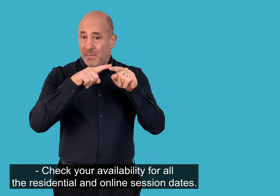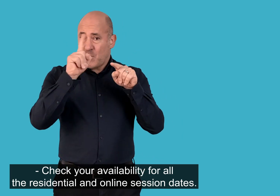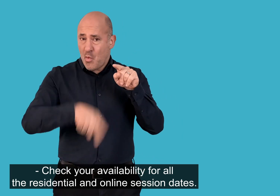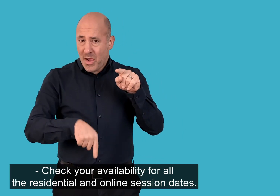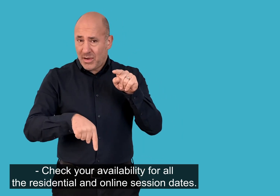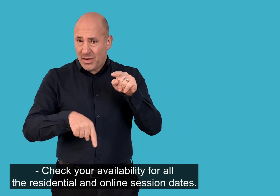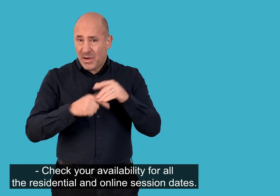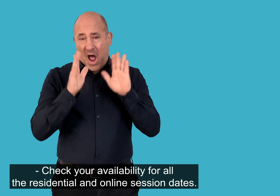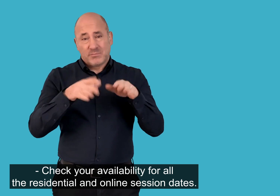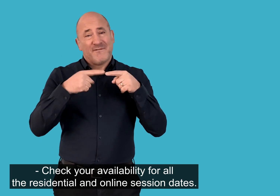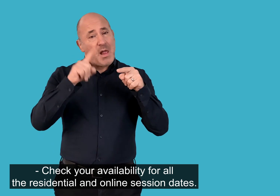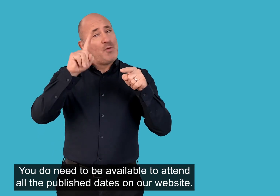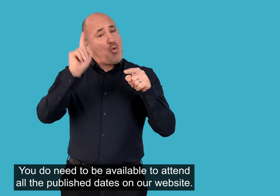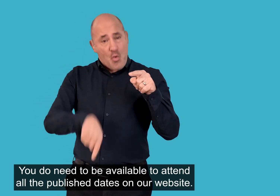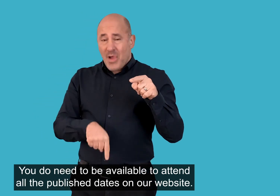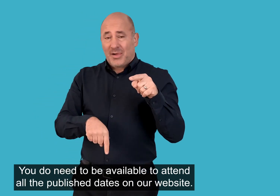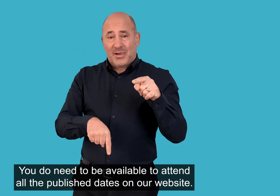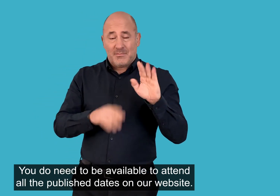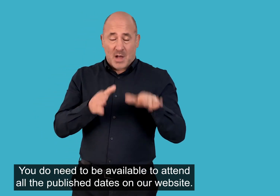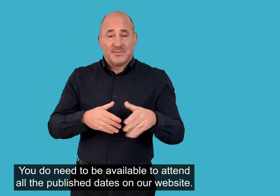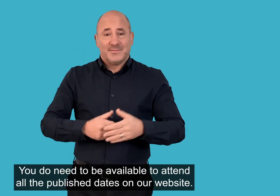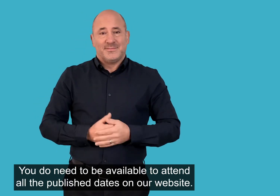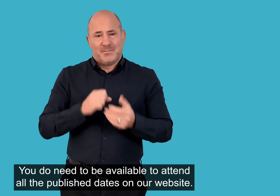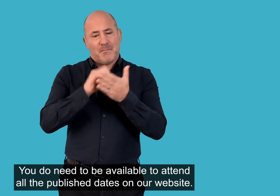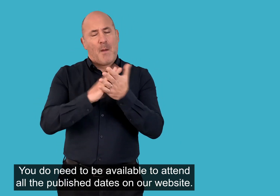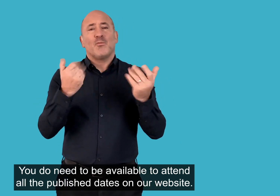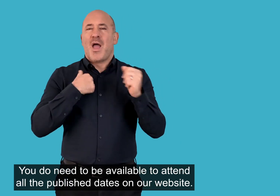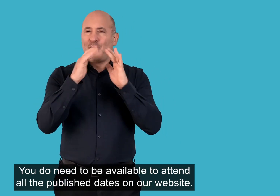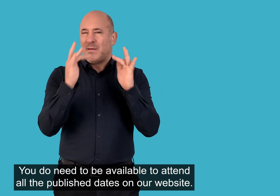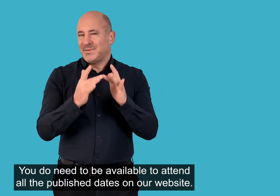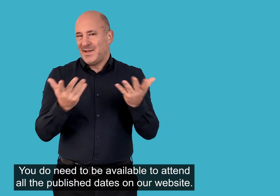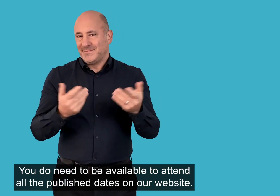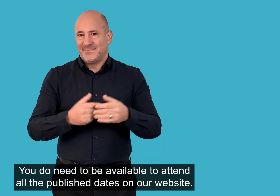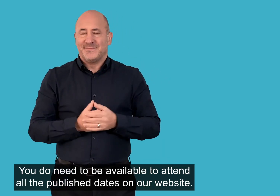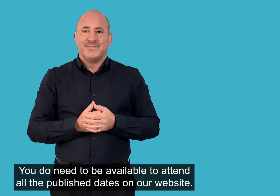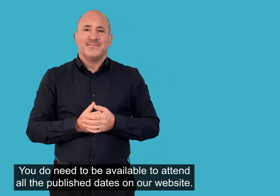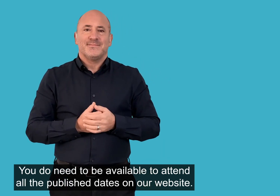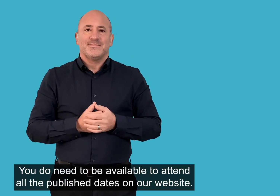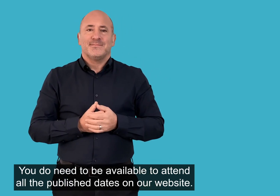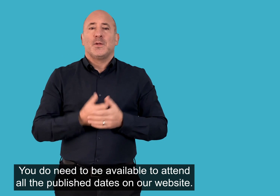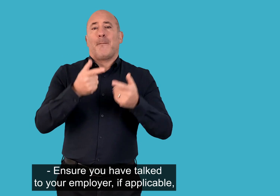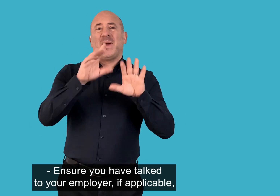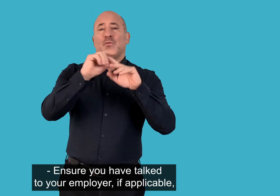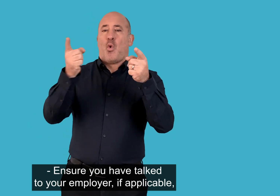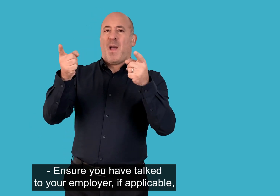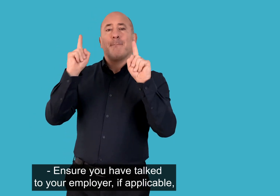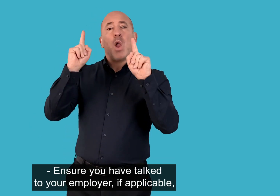dates. You do need to be available to attend all the published dates on our website. Ensure you have talked to